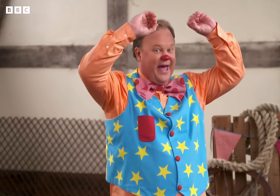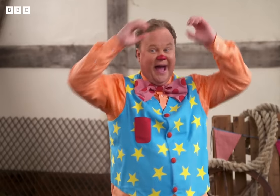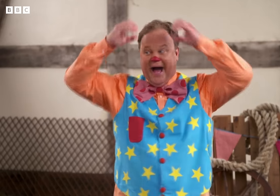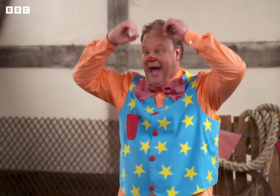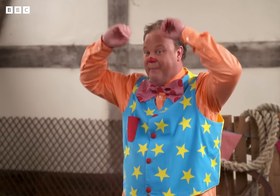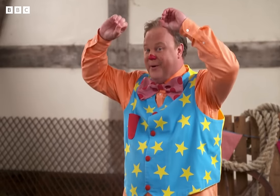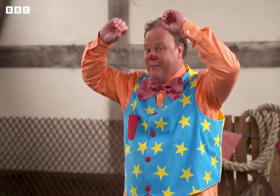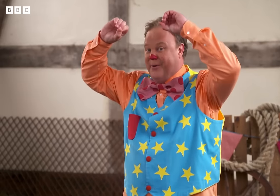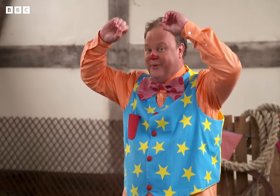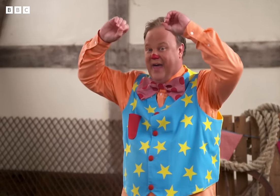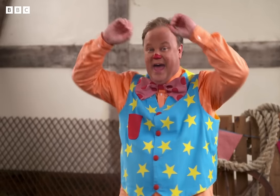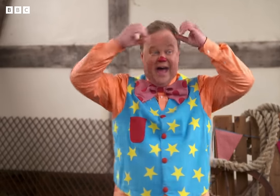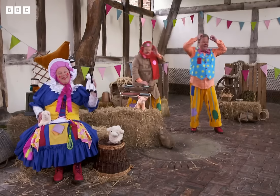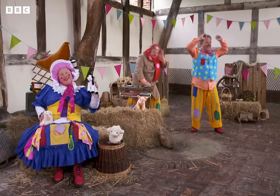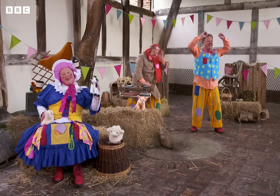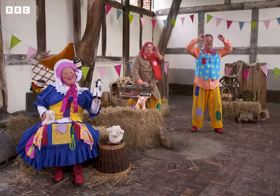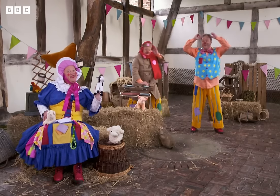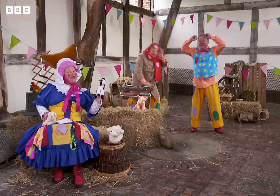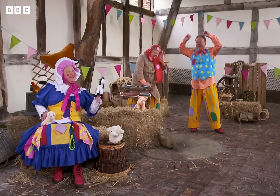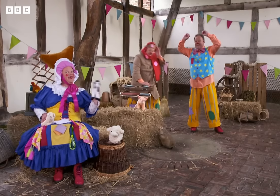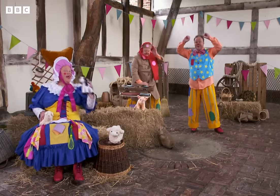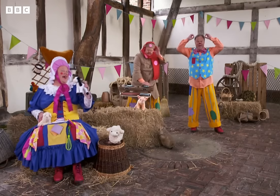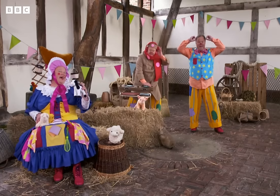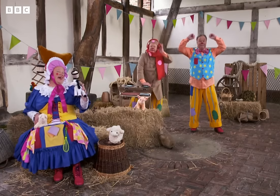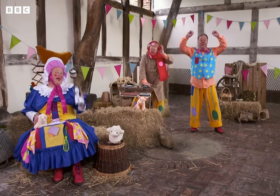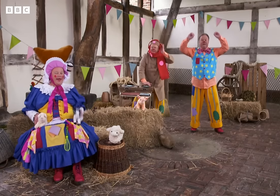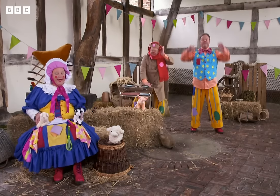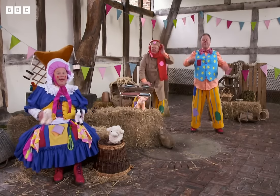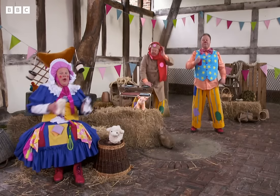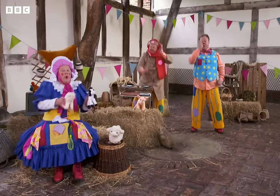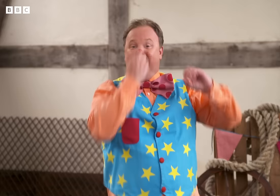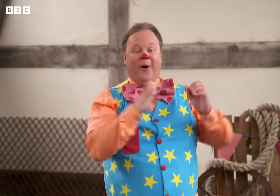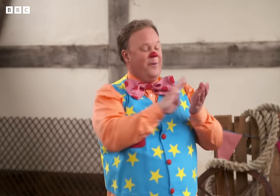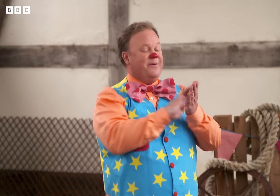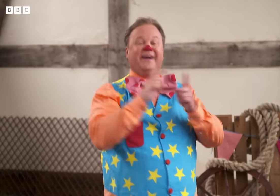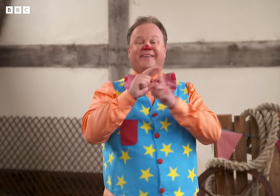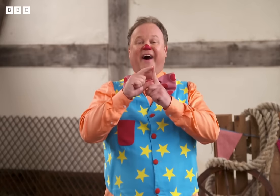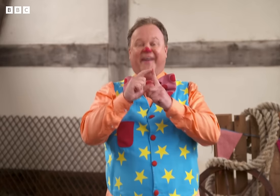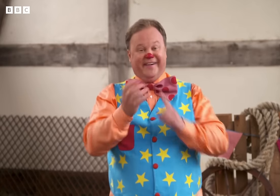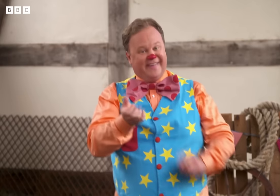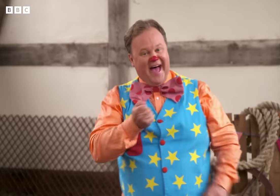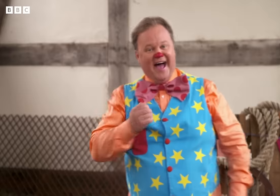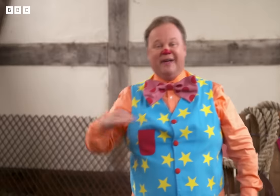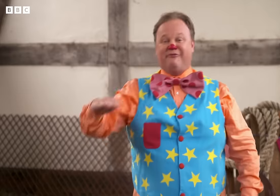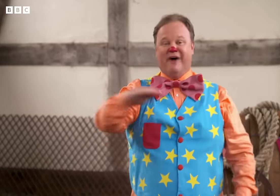here, a moo moo there, here a moo, there a moo, everywhere a moo moo. Old MacDonald had a